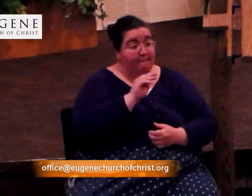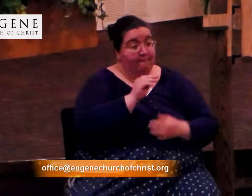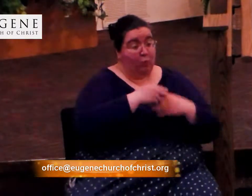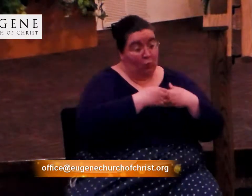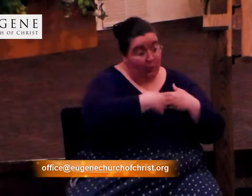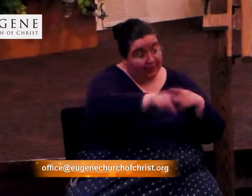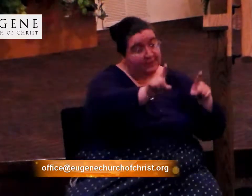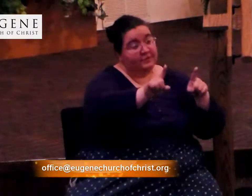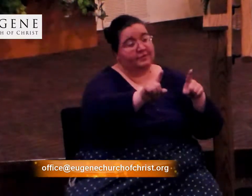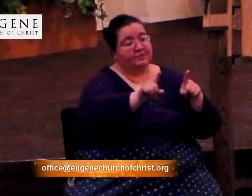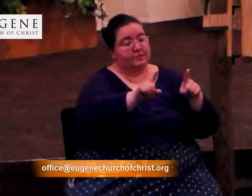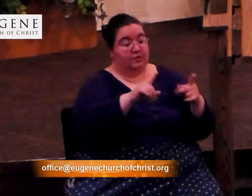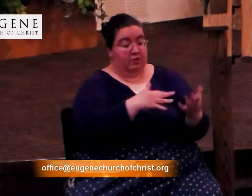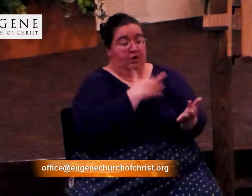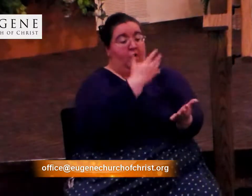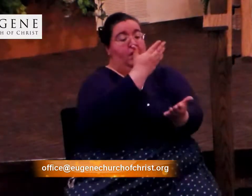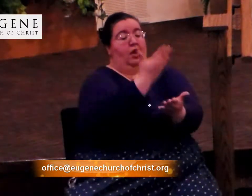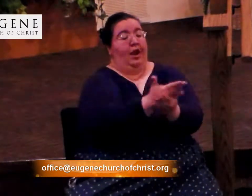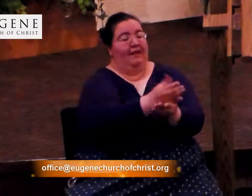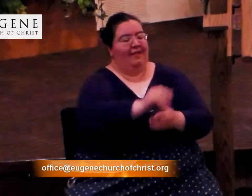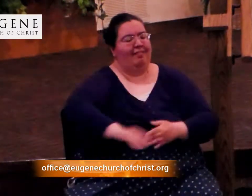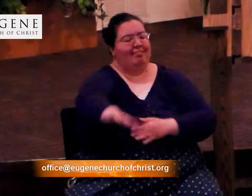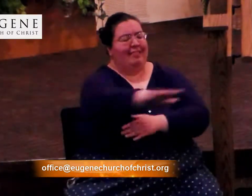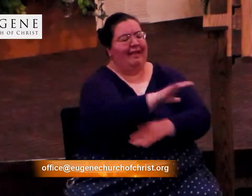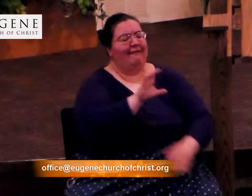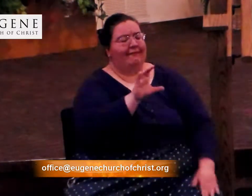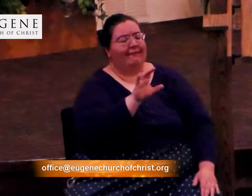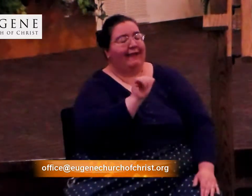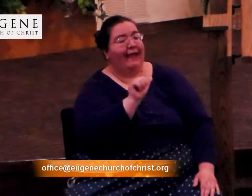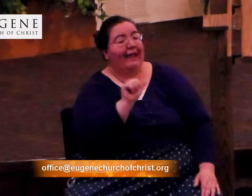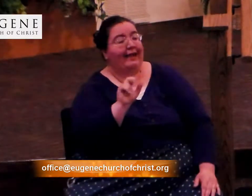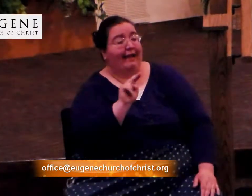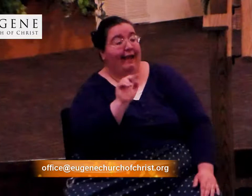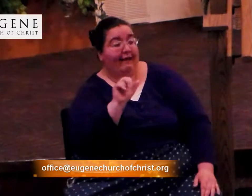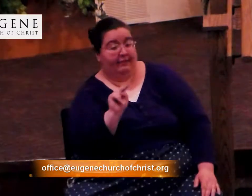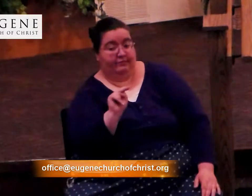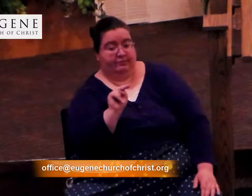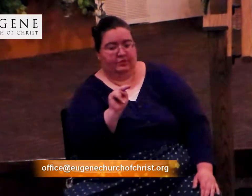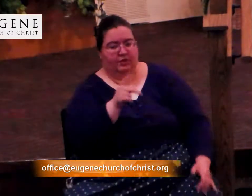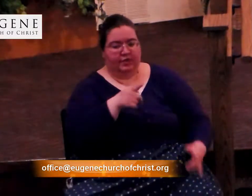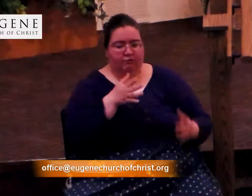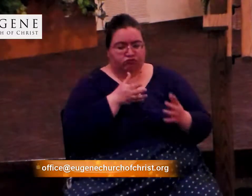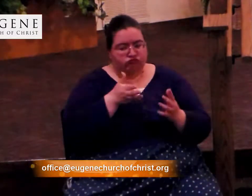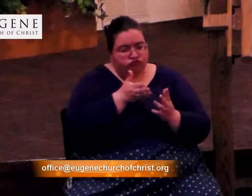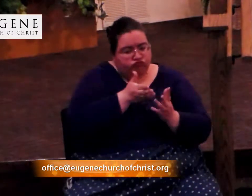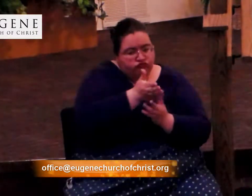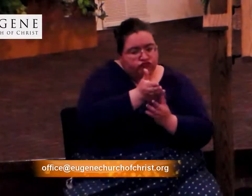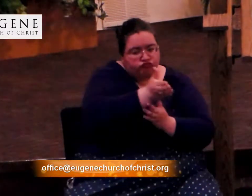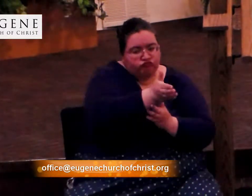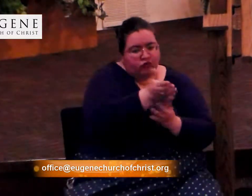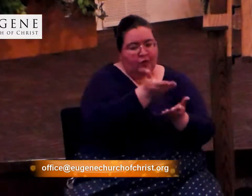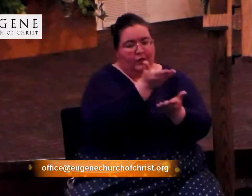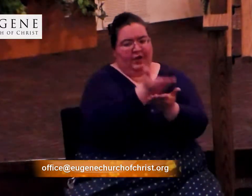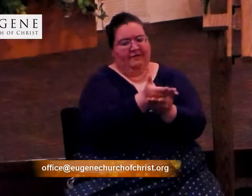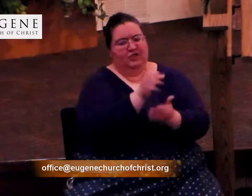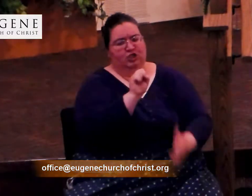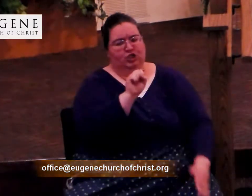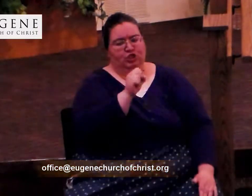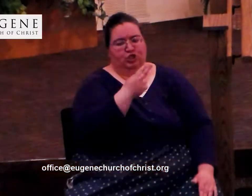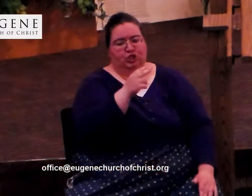Canaan, Abram passed through to the land, to the place at Shechem, to the oak of Moreh, and at that time the Canaanites were in the land.